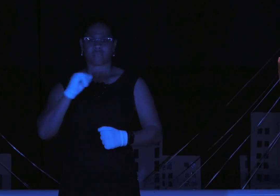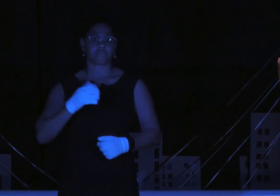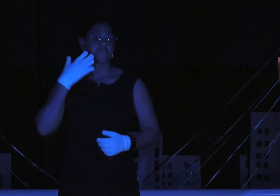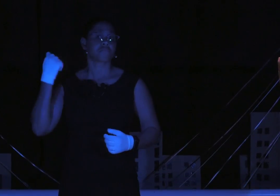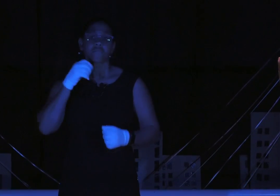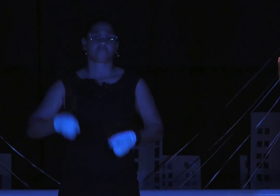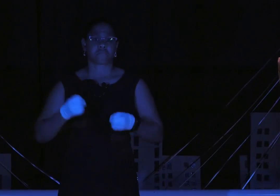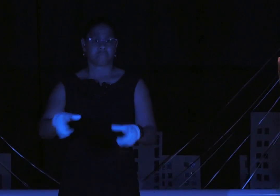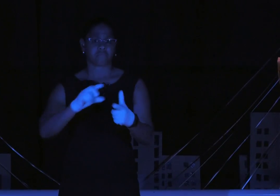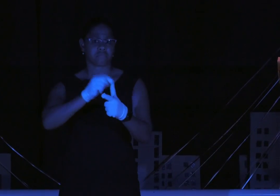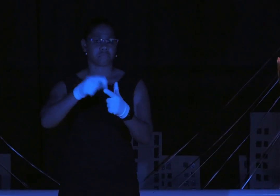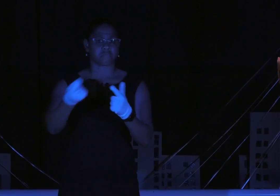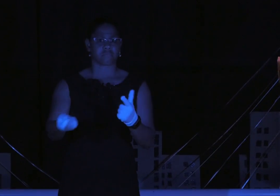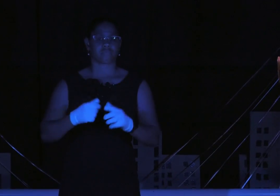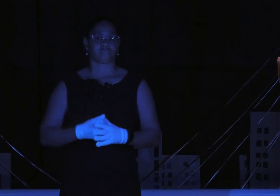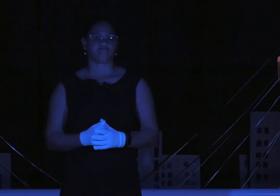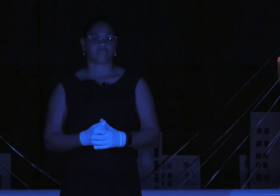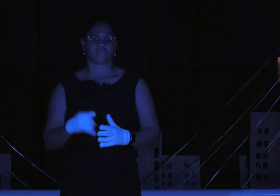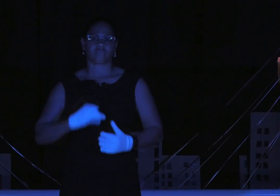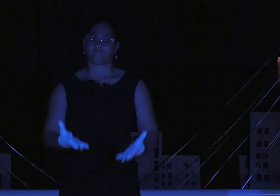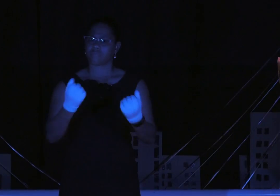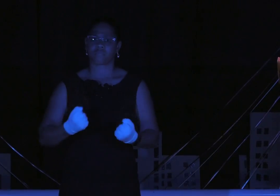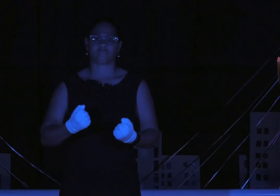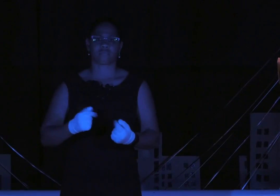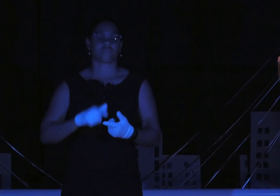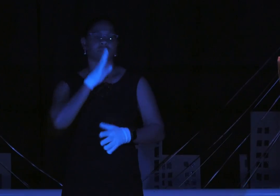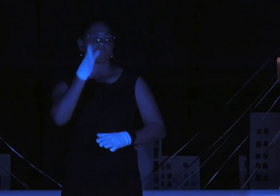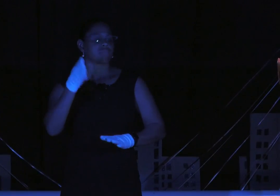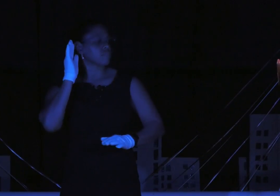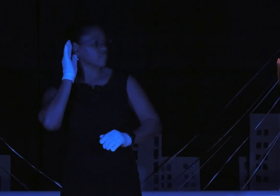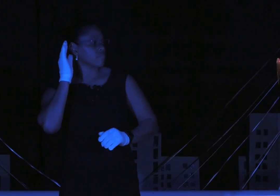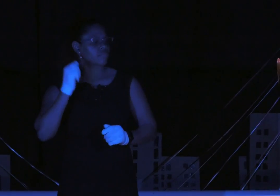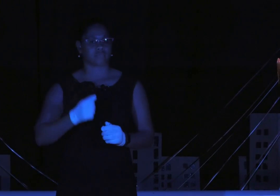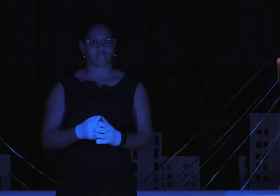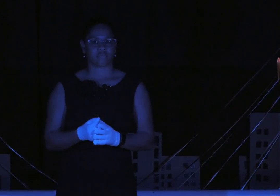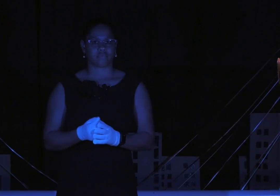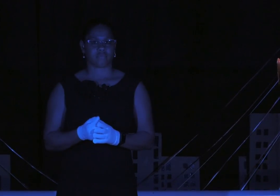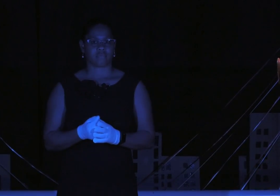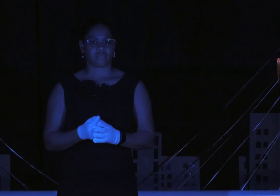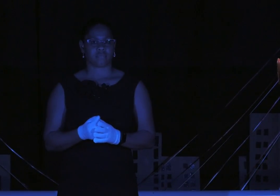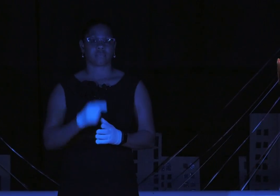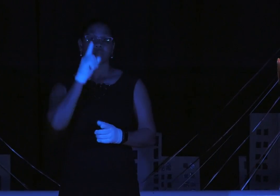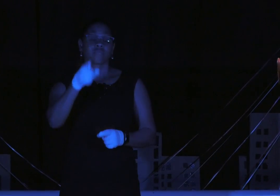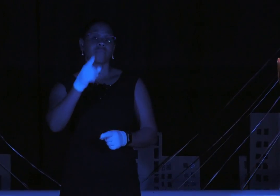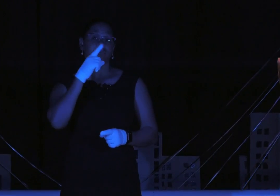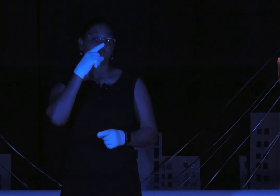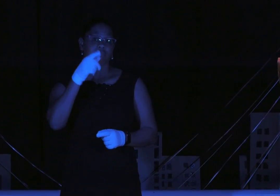given a choice. I want to be heard. You speak with